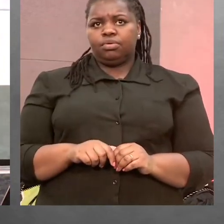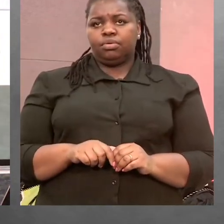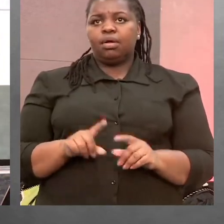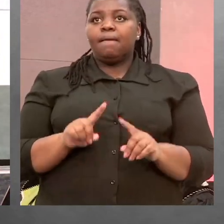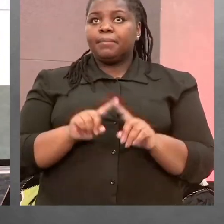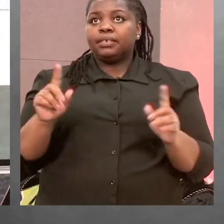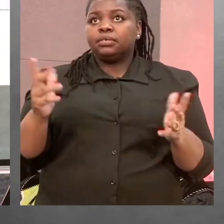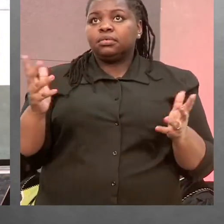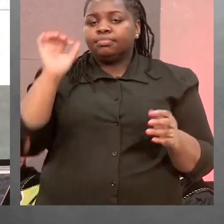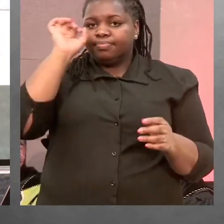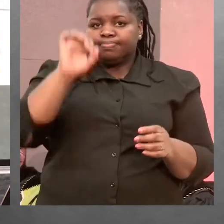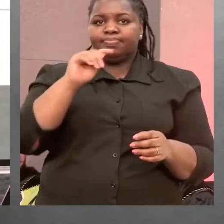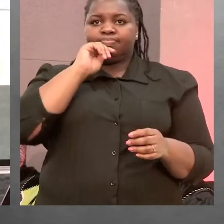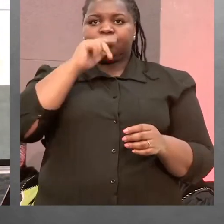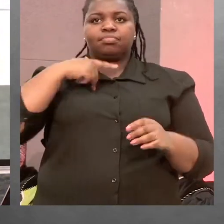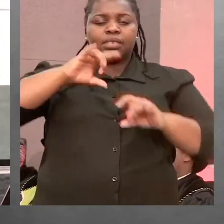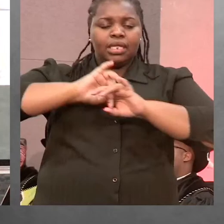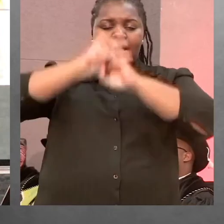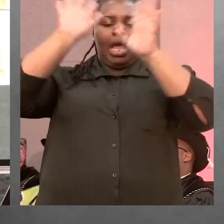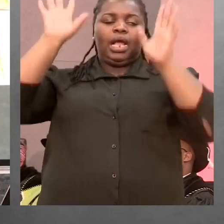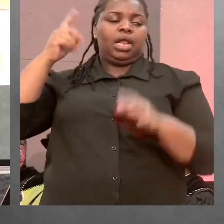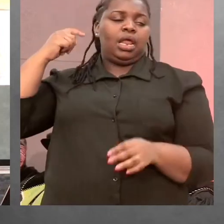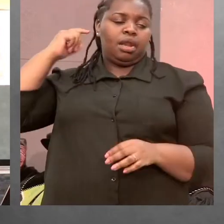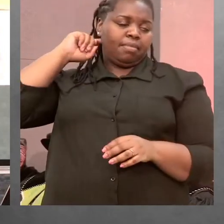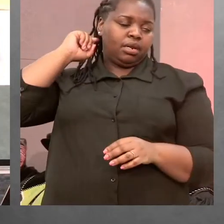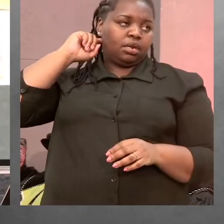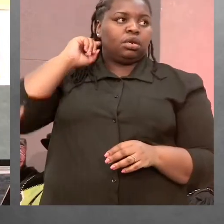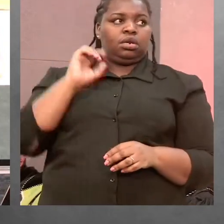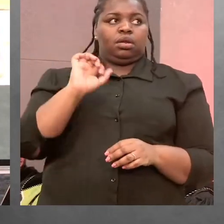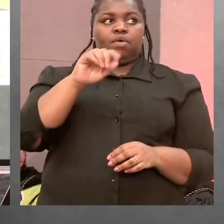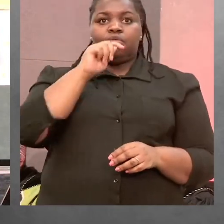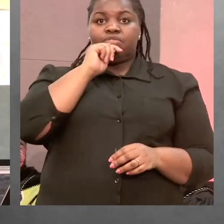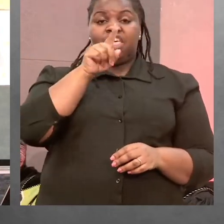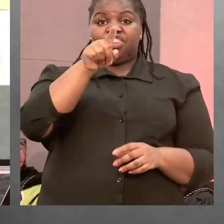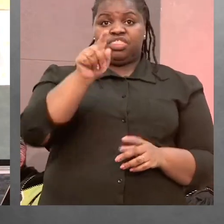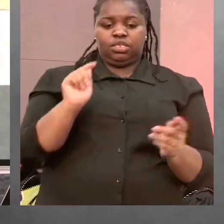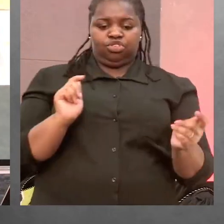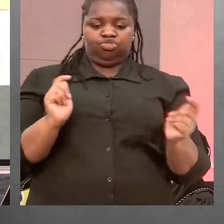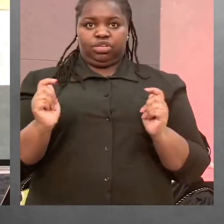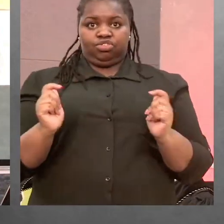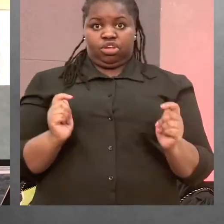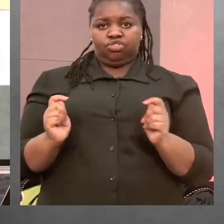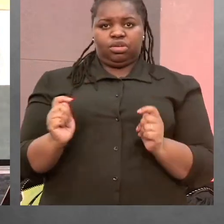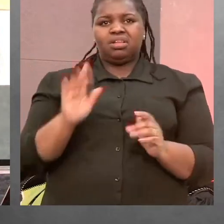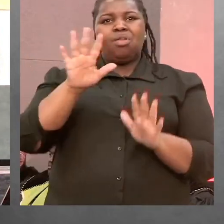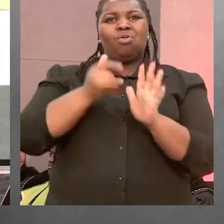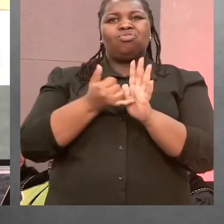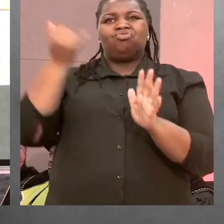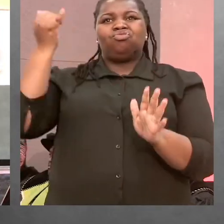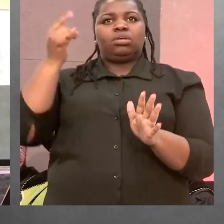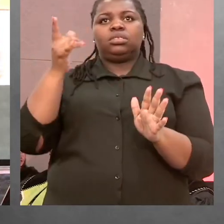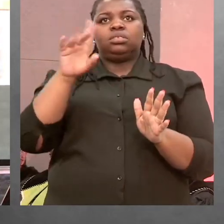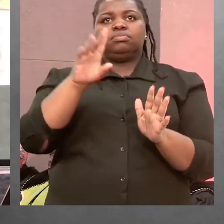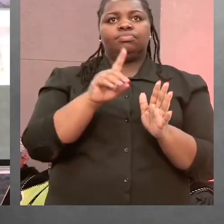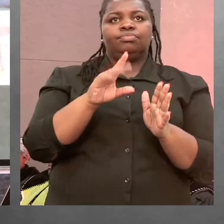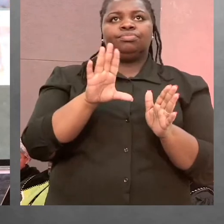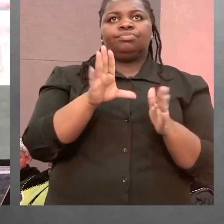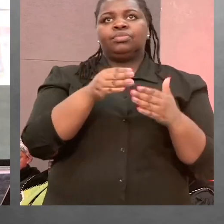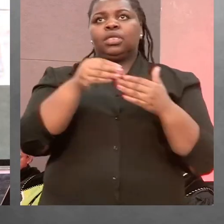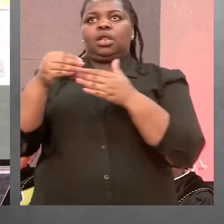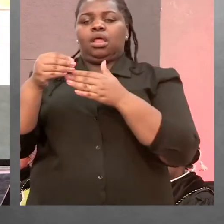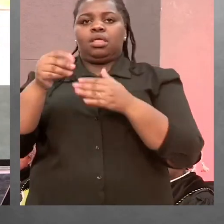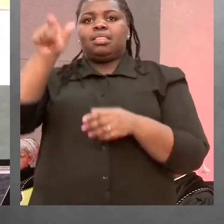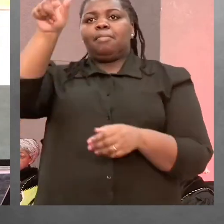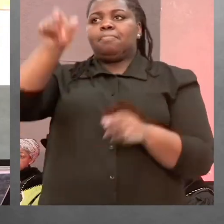of course, I mean, I'm very clear in my mind that these winds of change are not just directed by